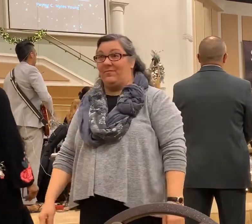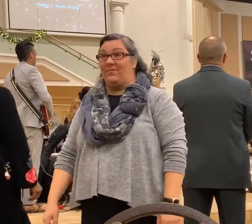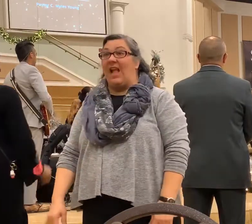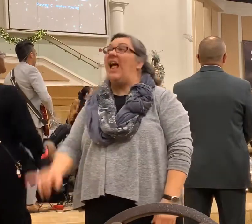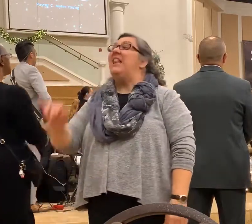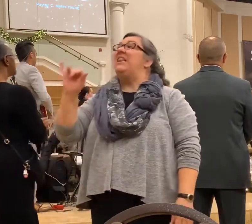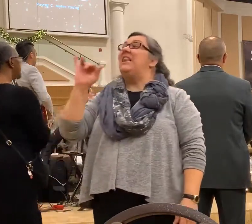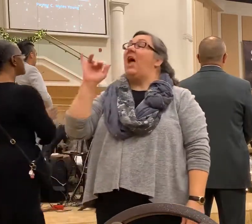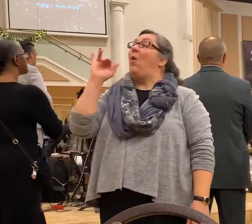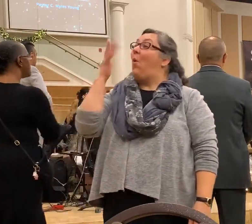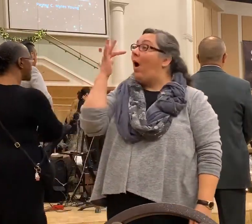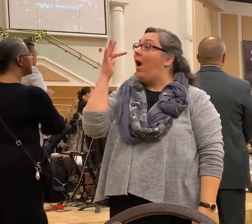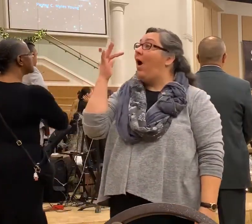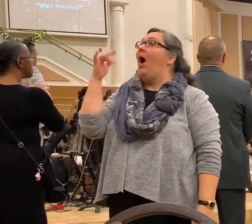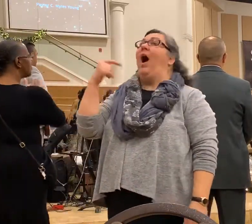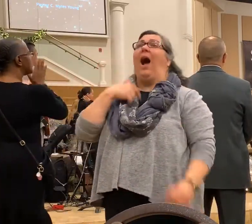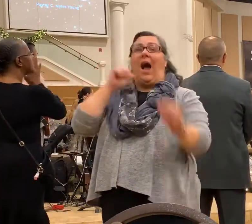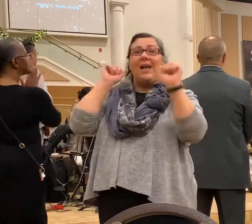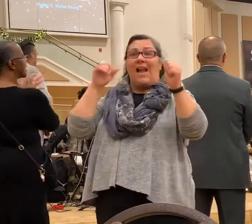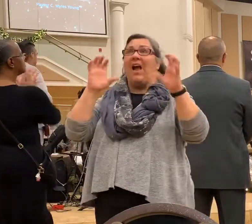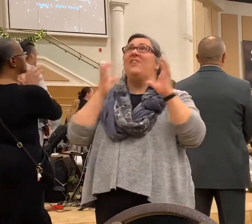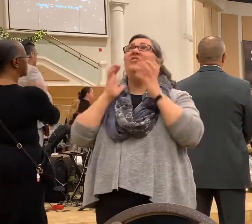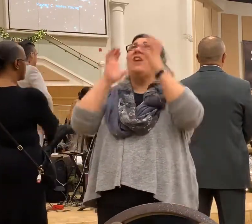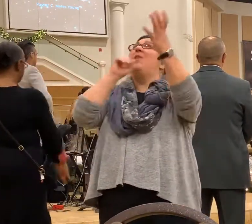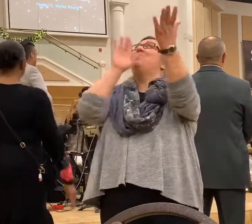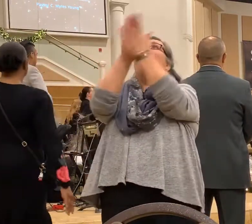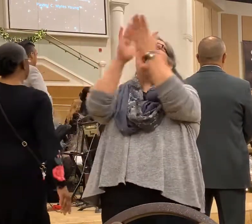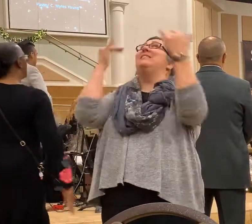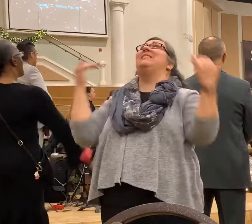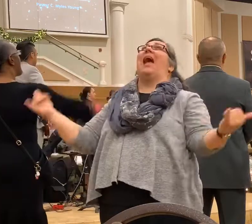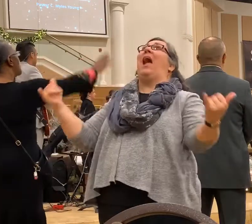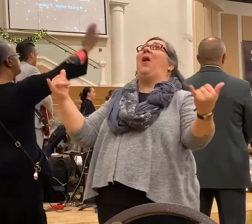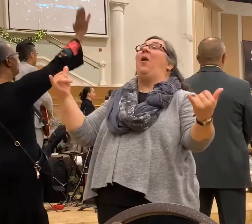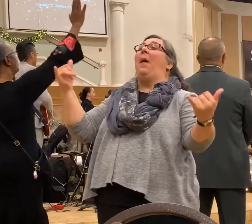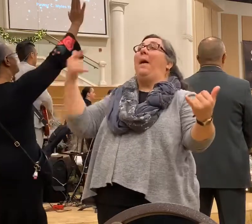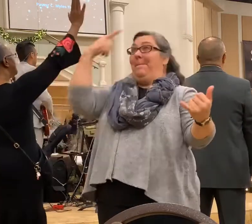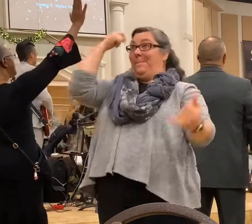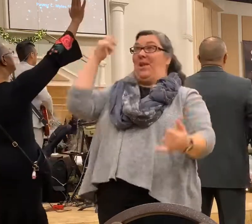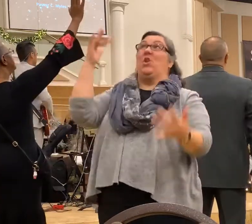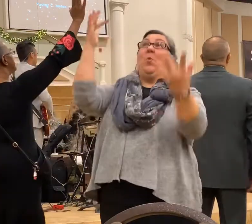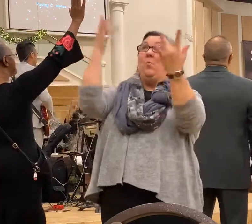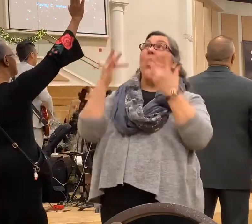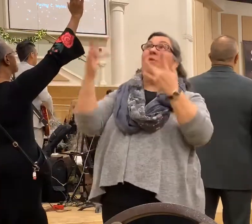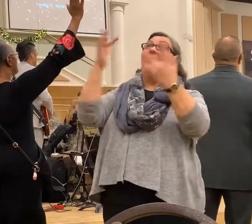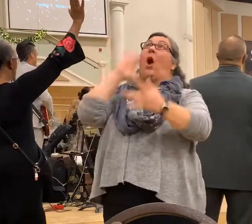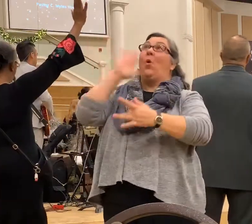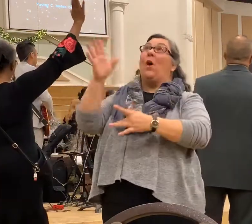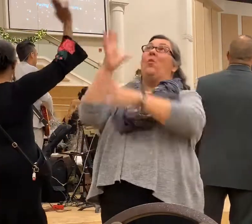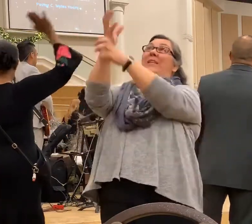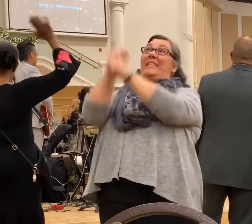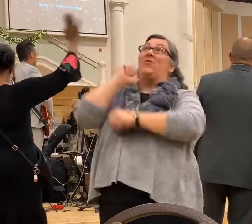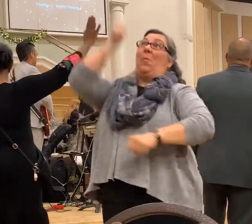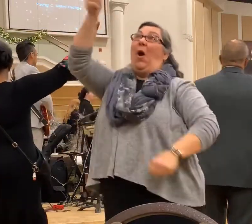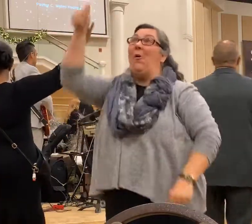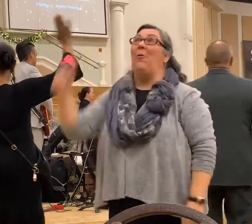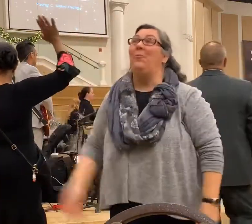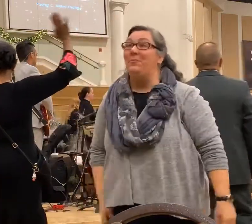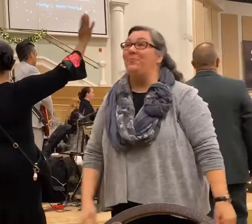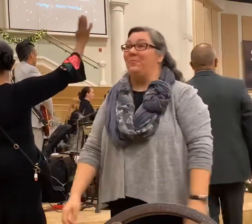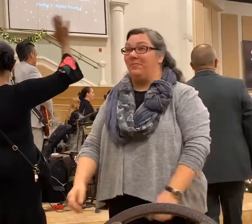It's because I can go ahead and shout now for the mercy I'm going to get tomorrow.